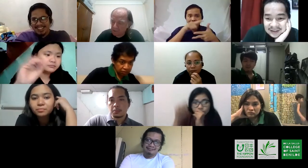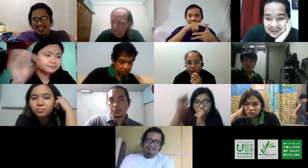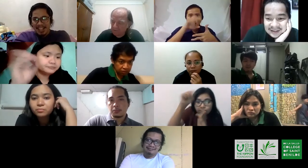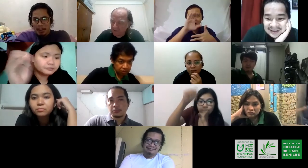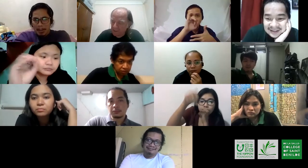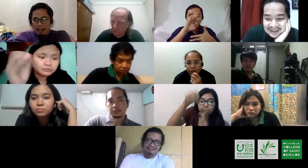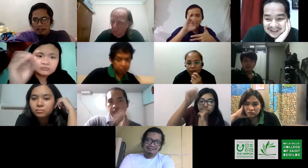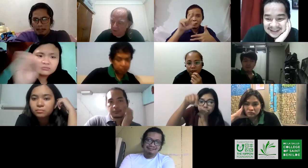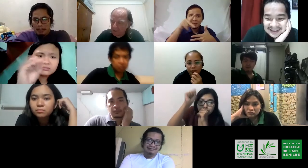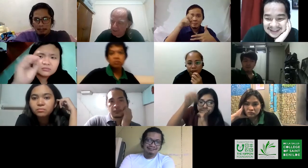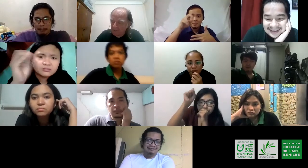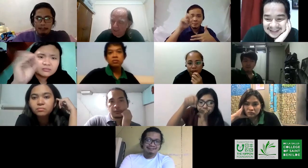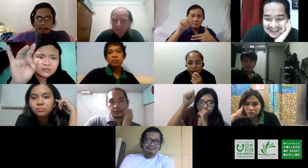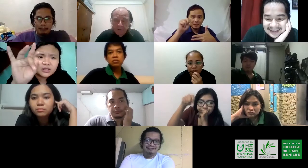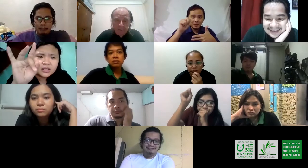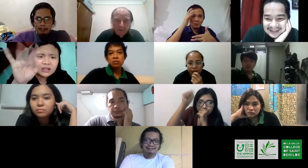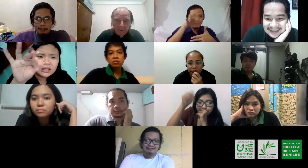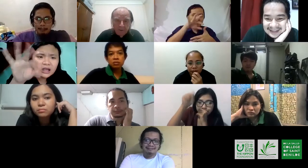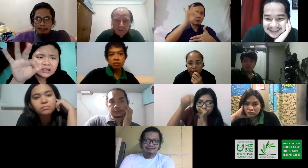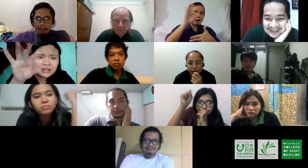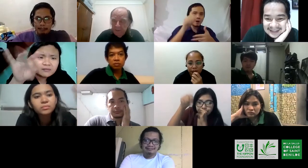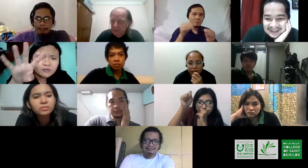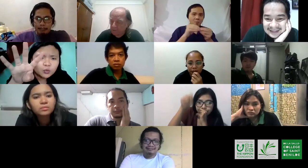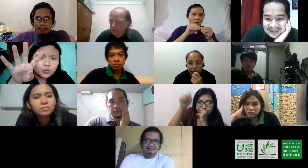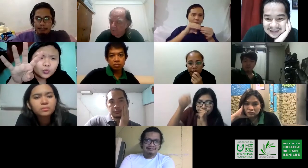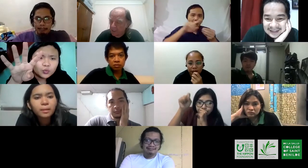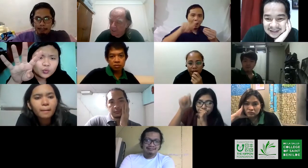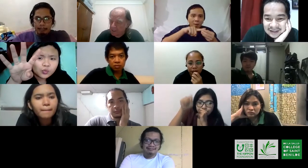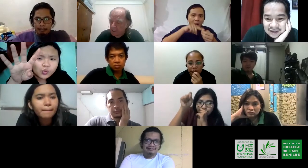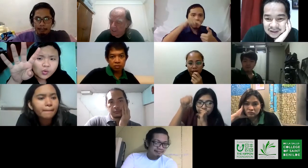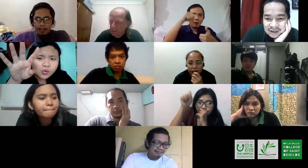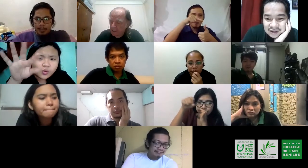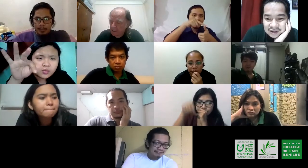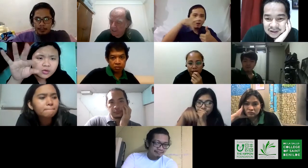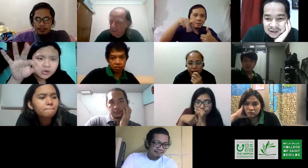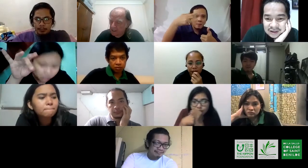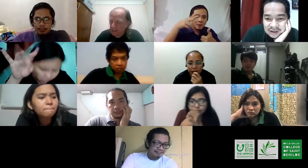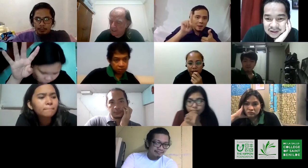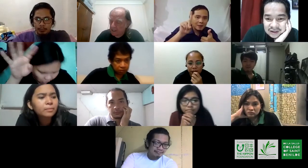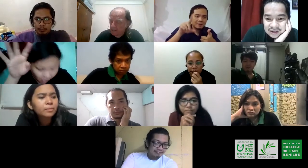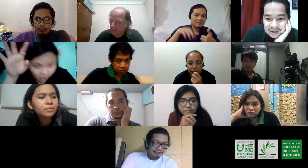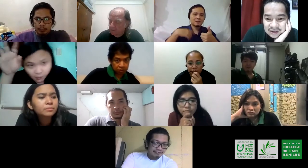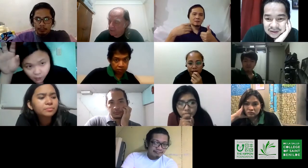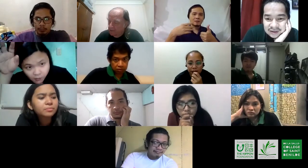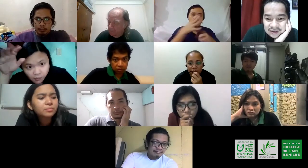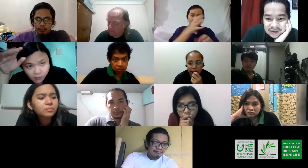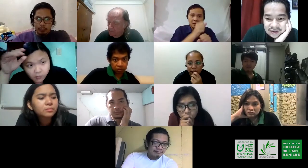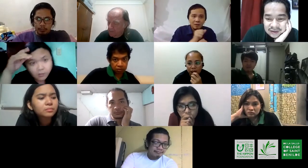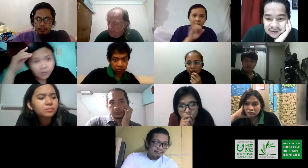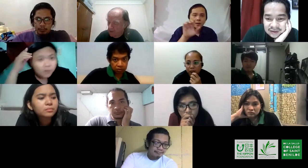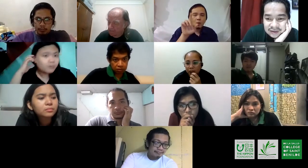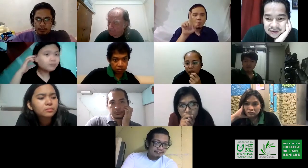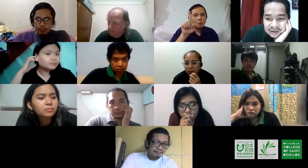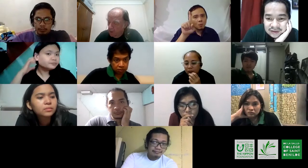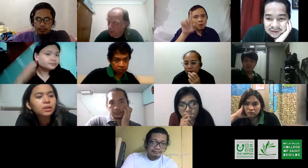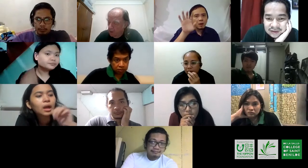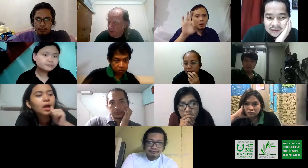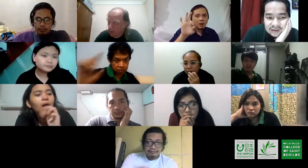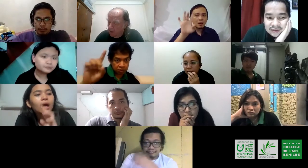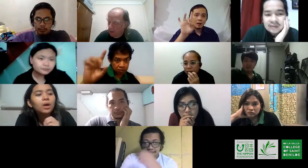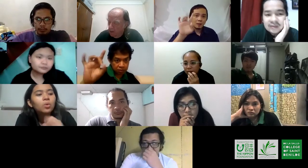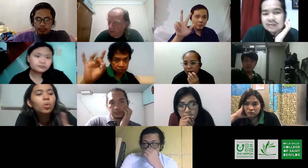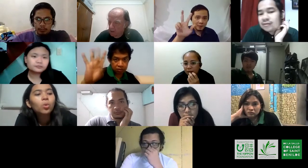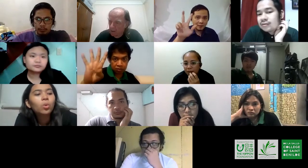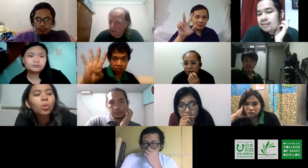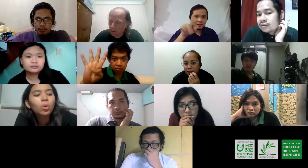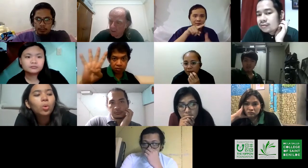will also find out more things, but I want you to know she received her PhD 1983.